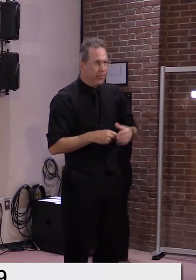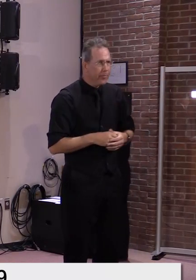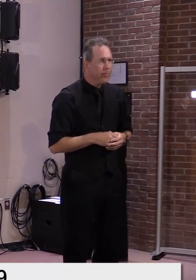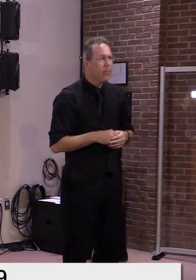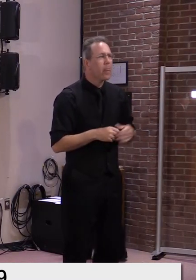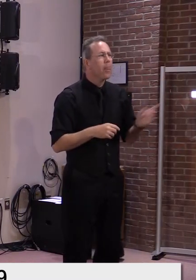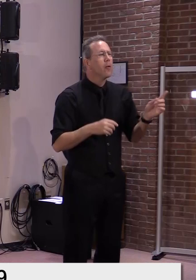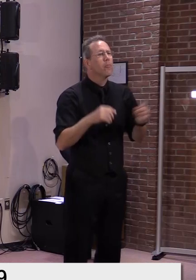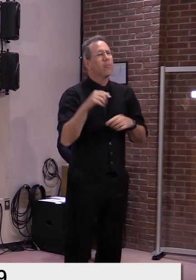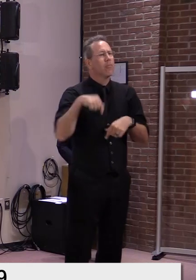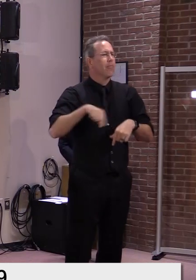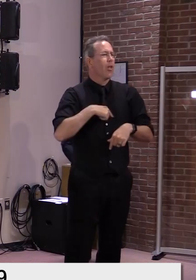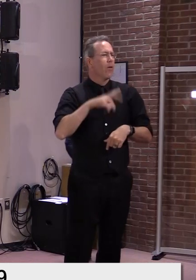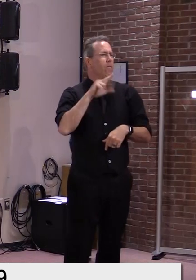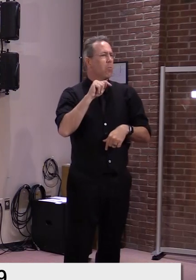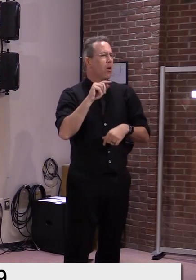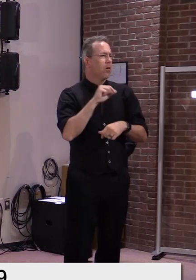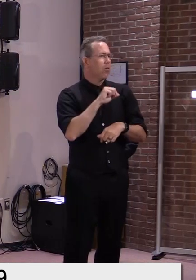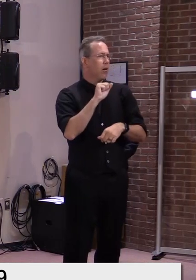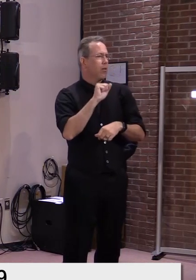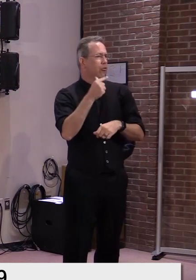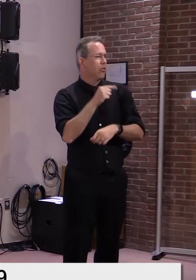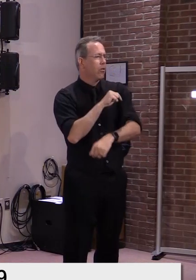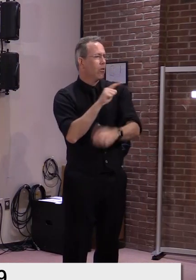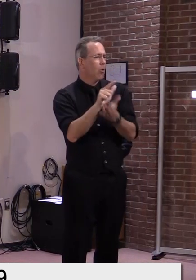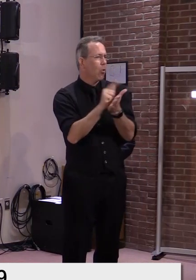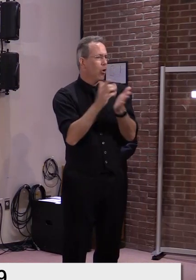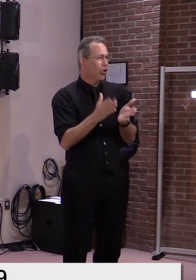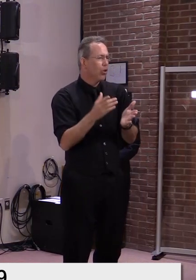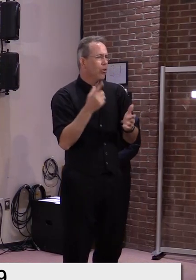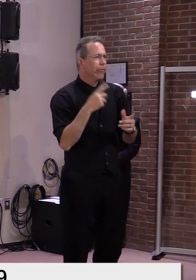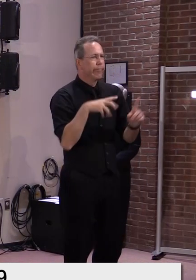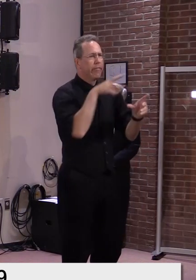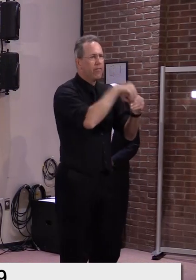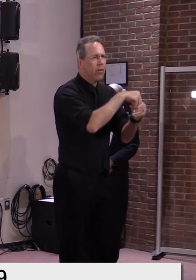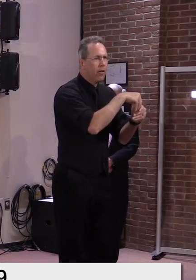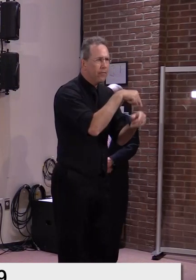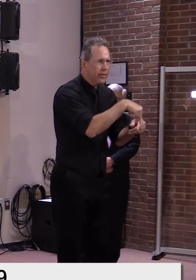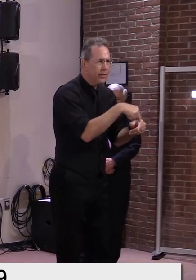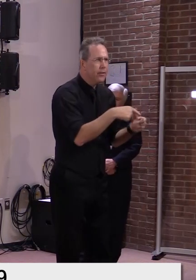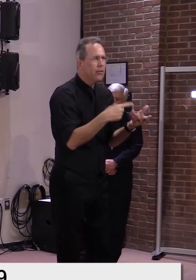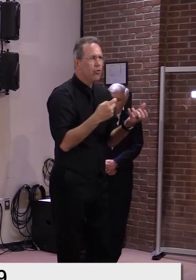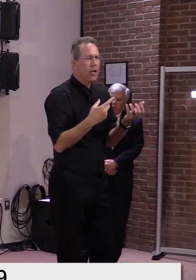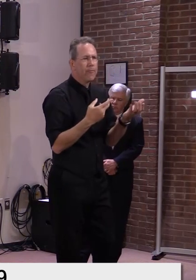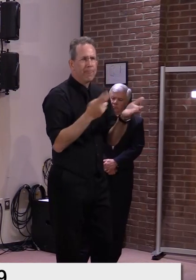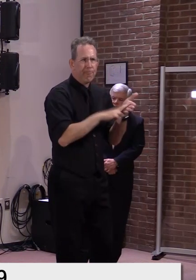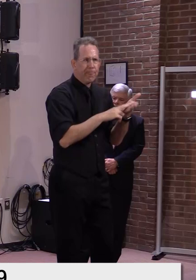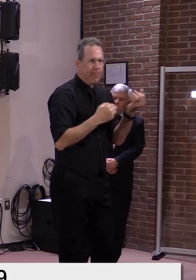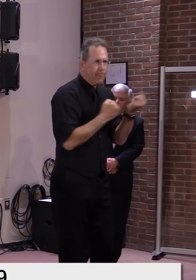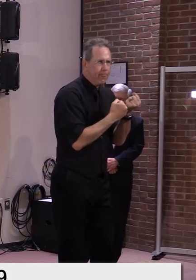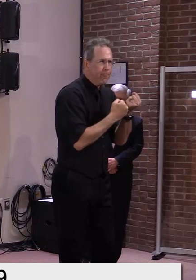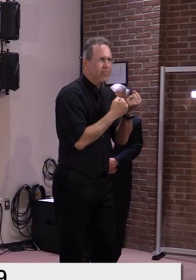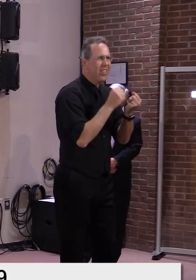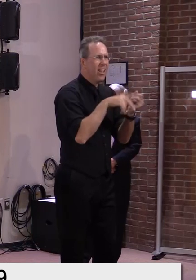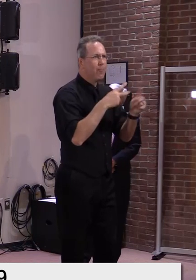friend of that suit in terms of just generally supporting the